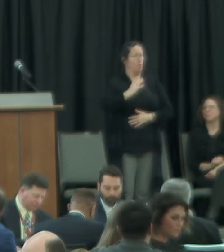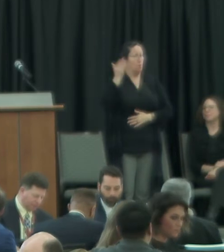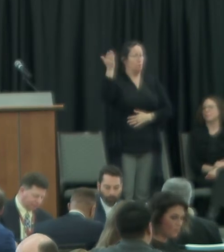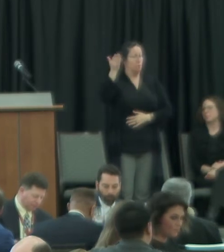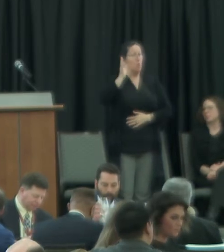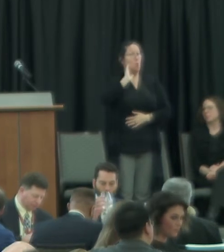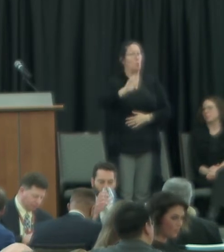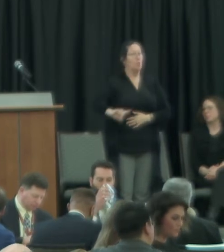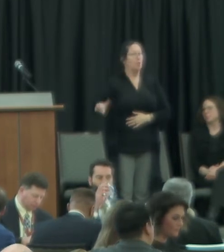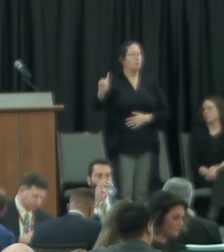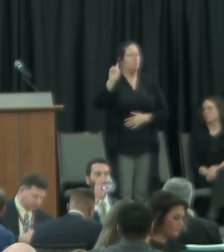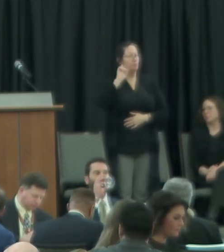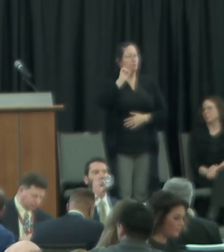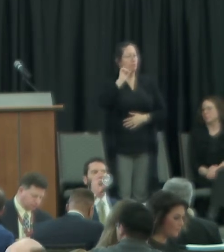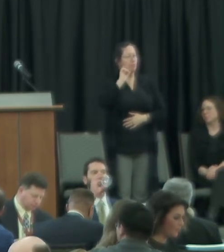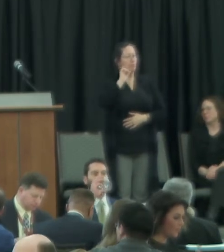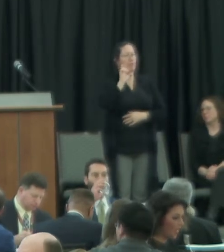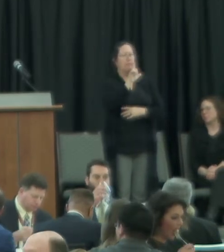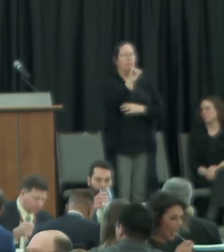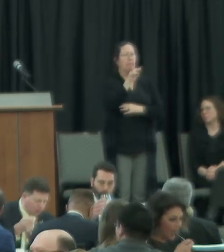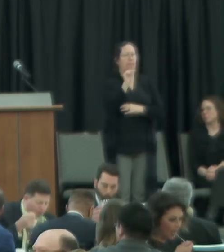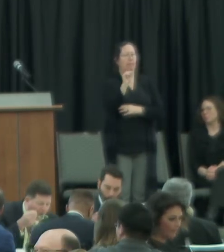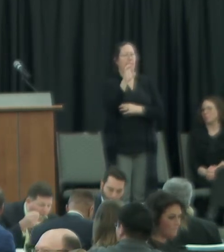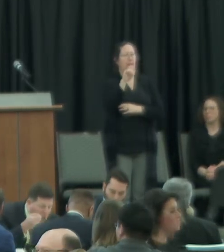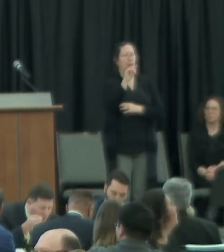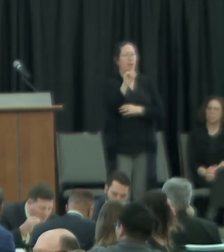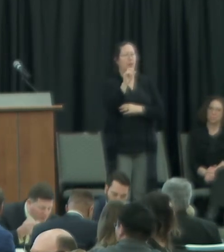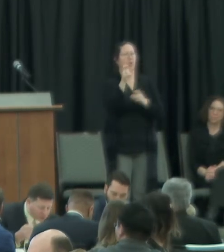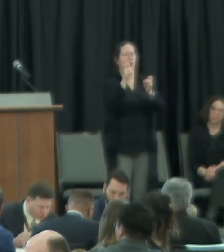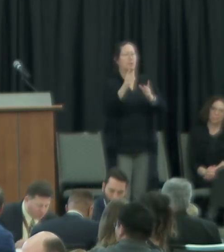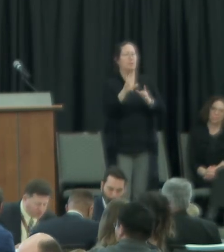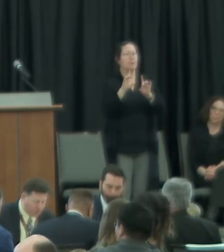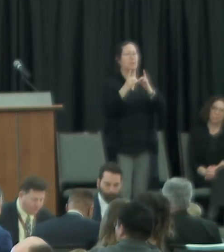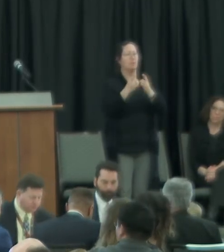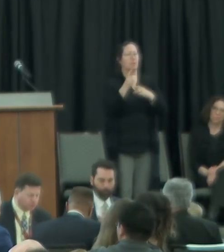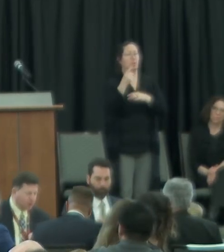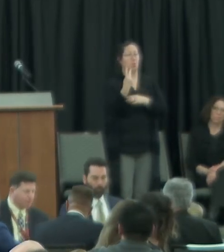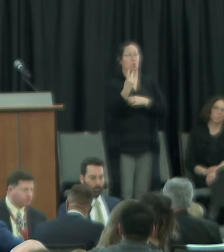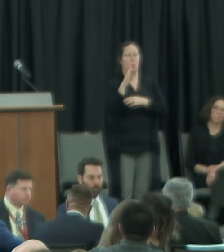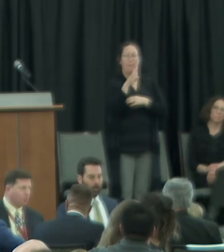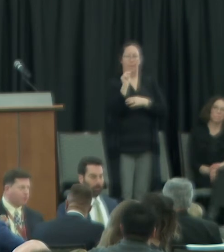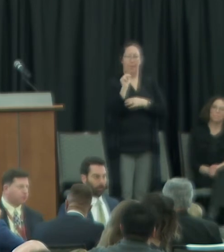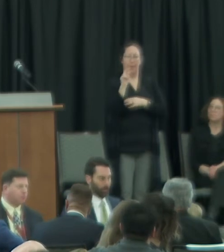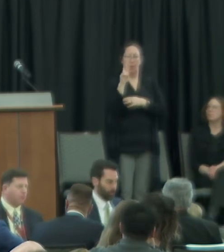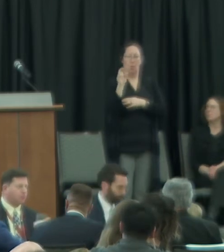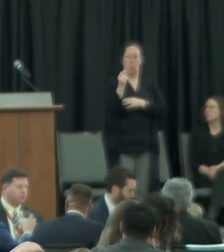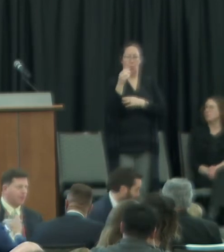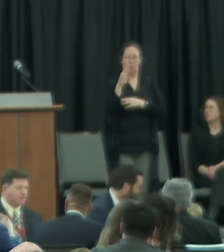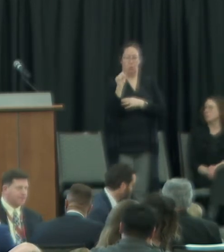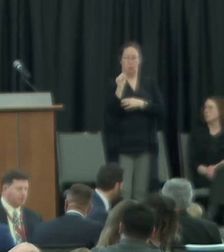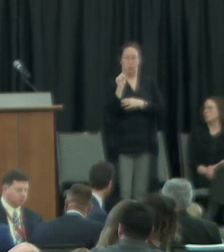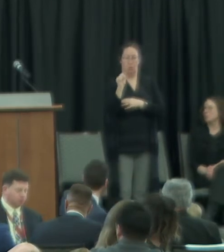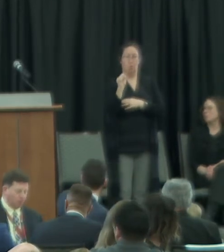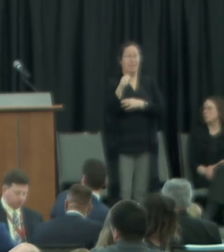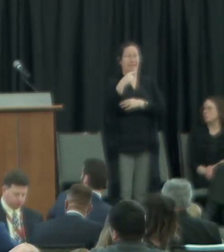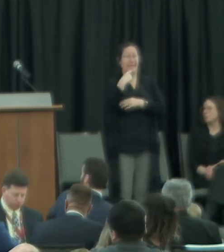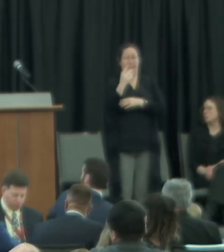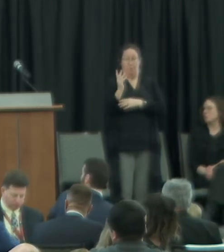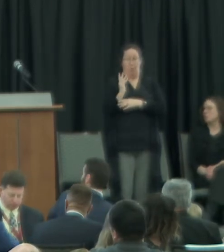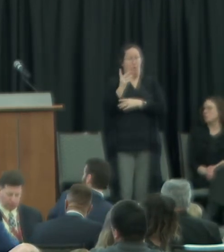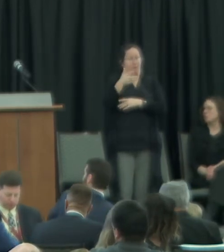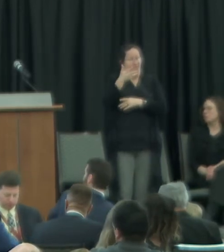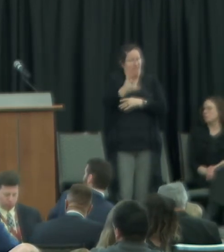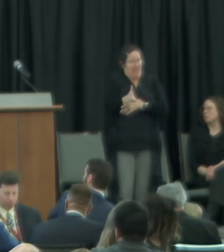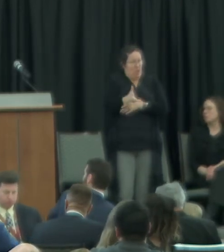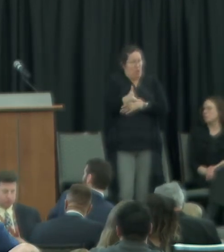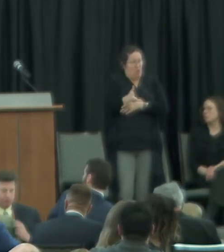will be hearing from our Linn County Supervisor District 2, Ben Rogers. And as I said earlier, after he